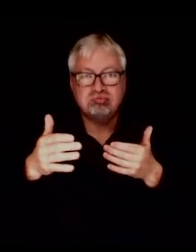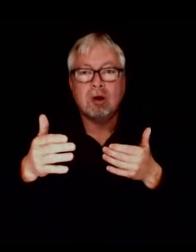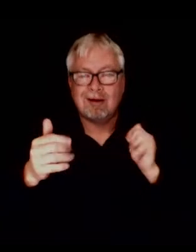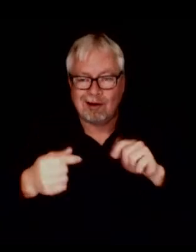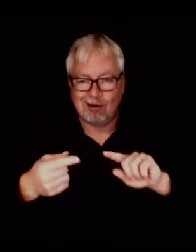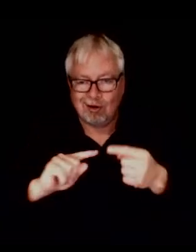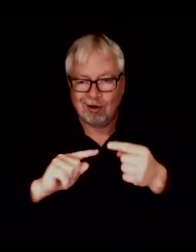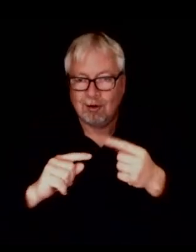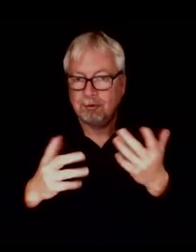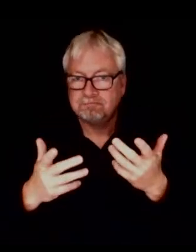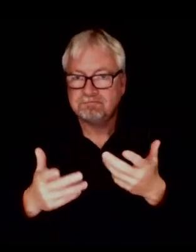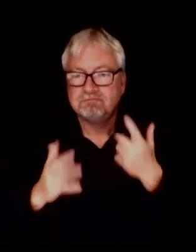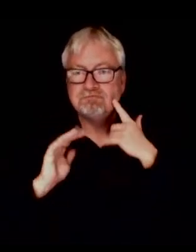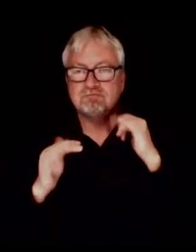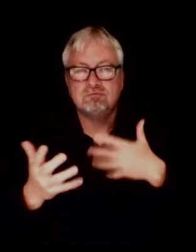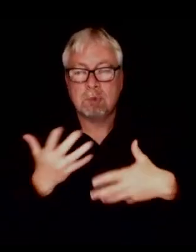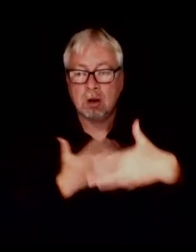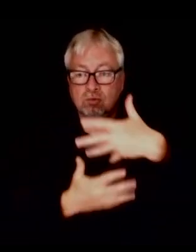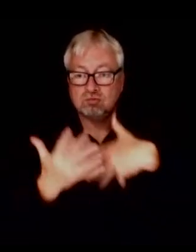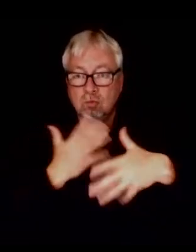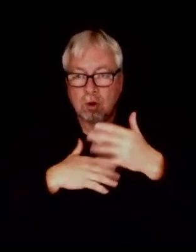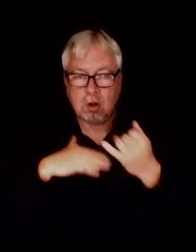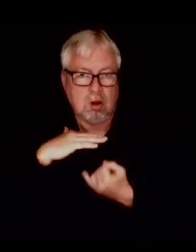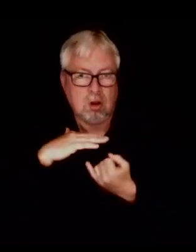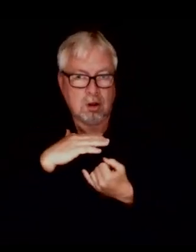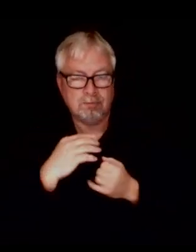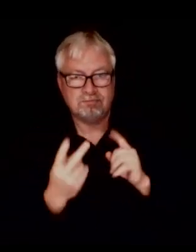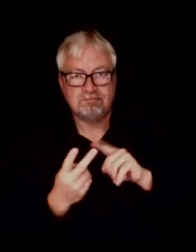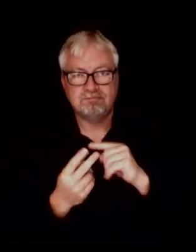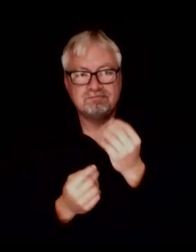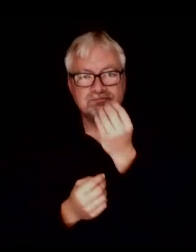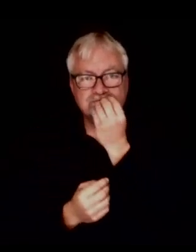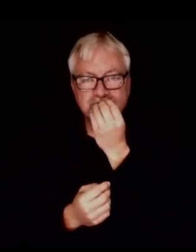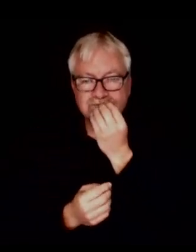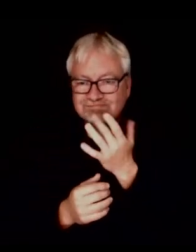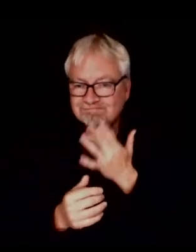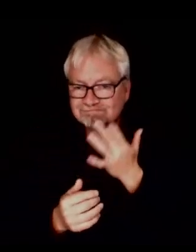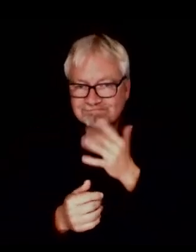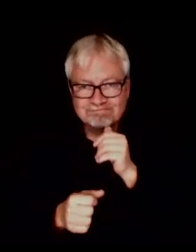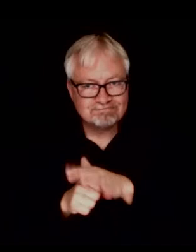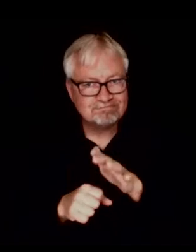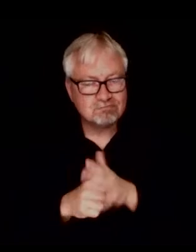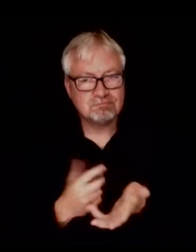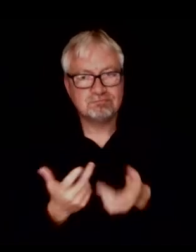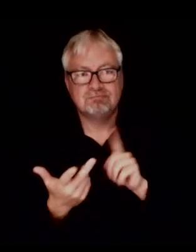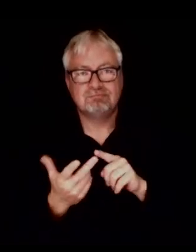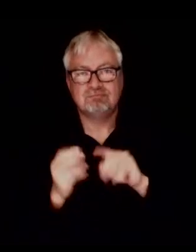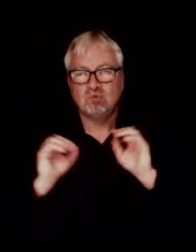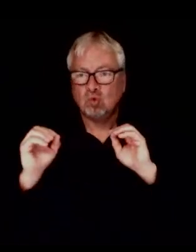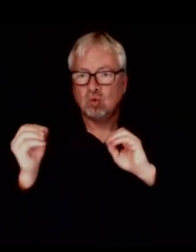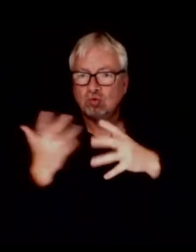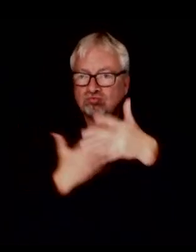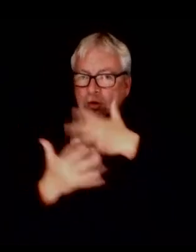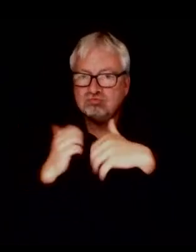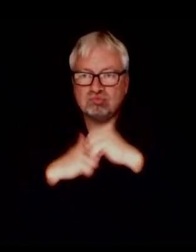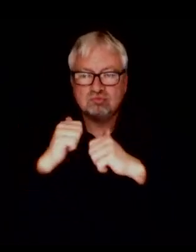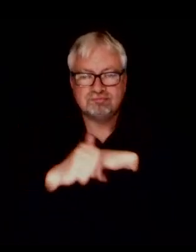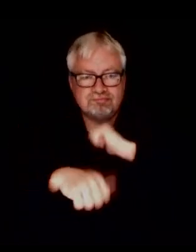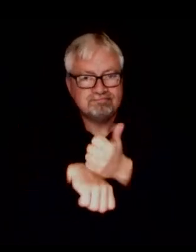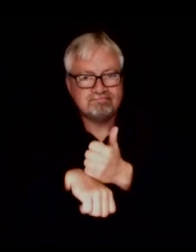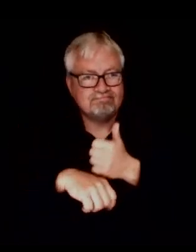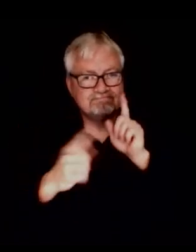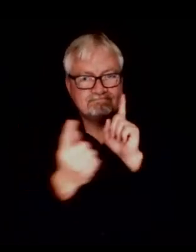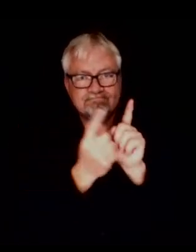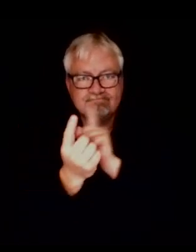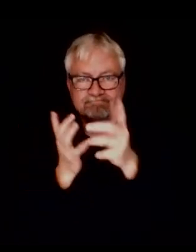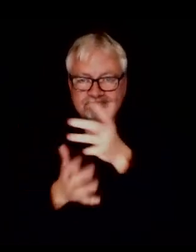isolation, food insecurity, lack of social structure, decreased physical activity, and increased mental health crises with